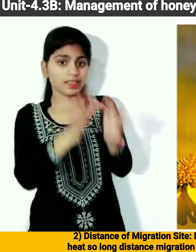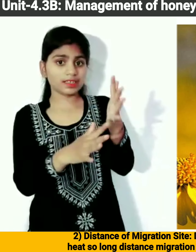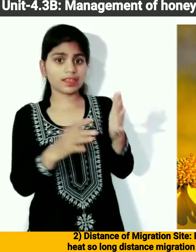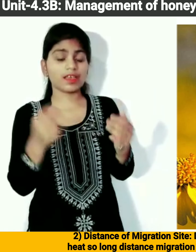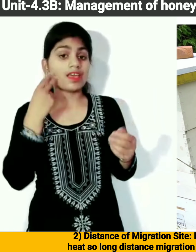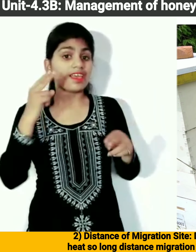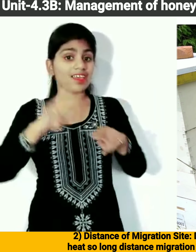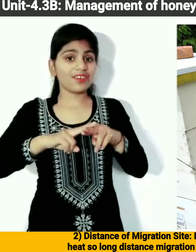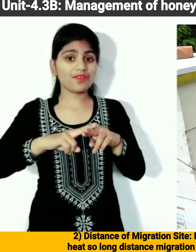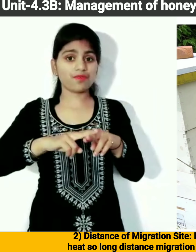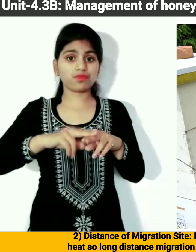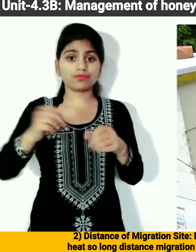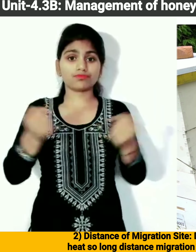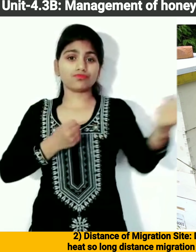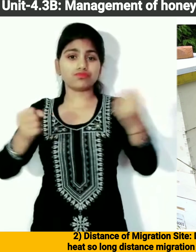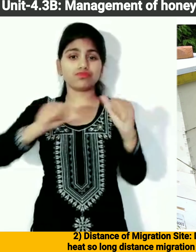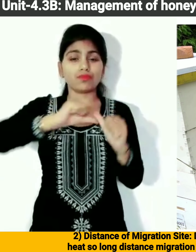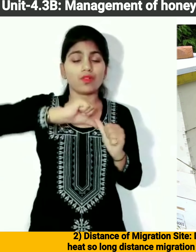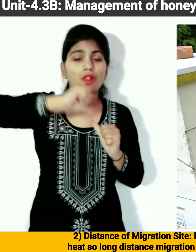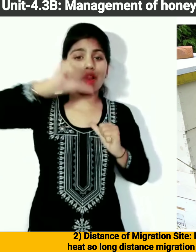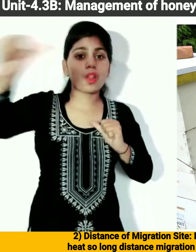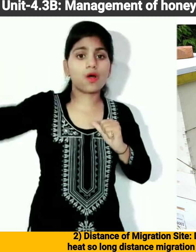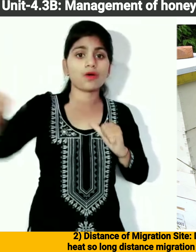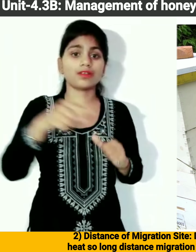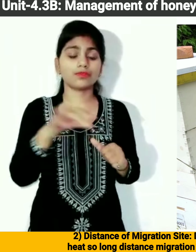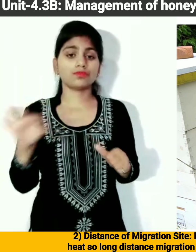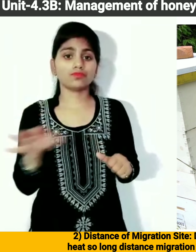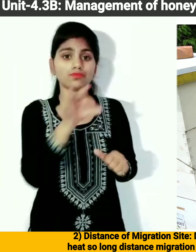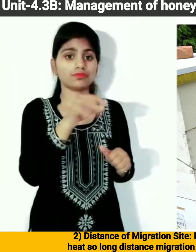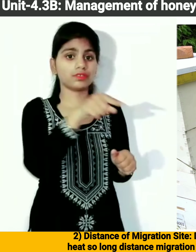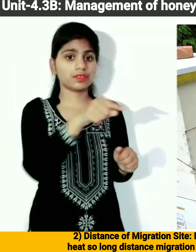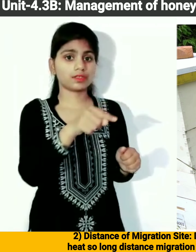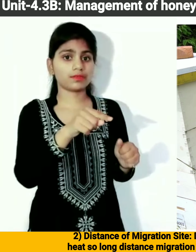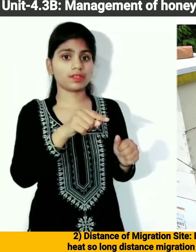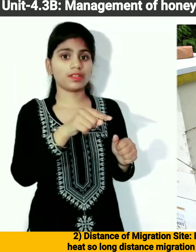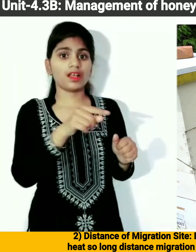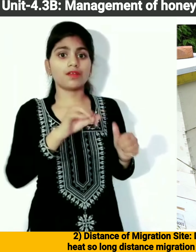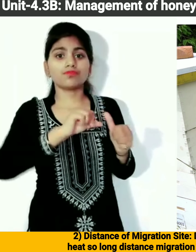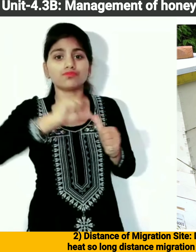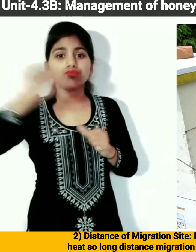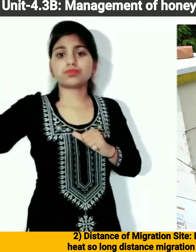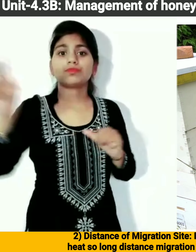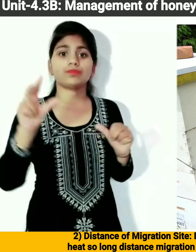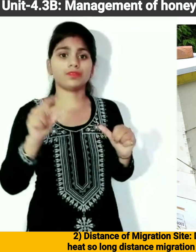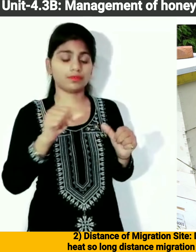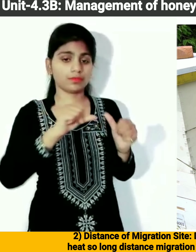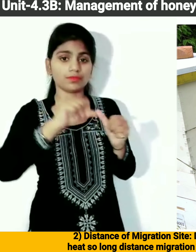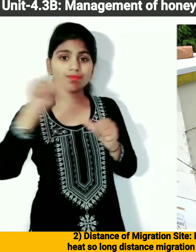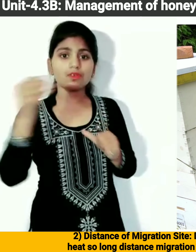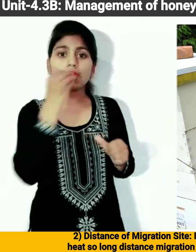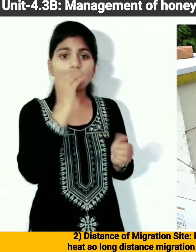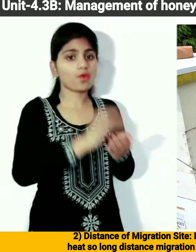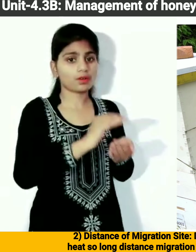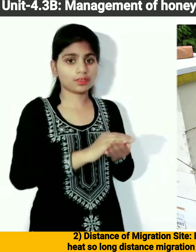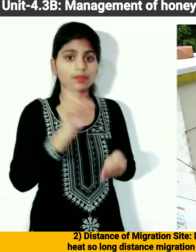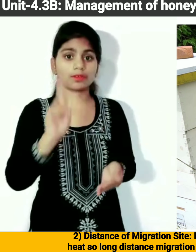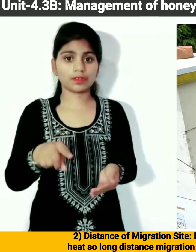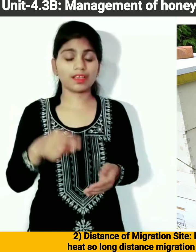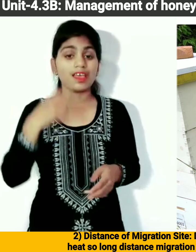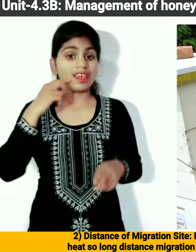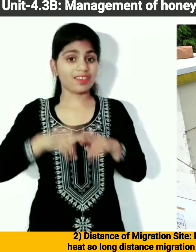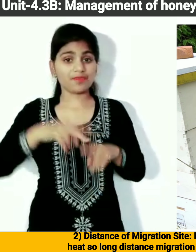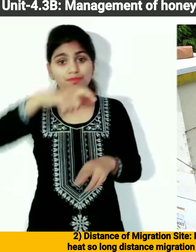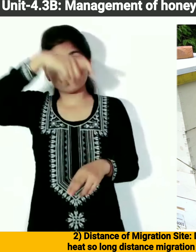possible. During hot, migrate the colonies along with properly